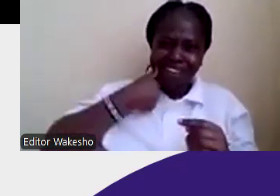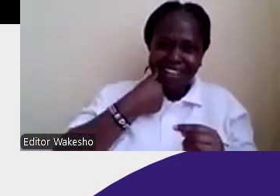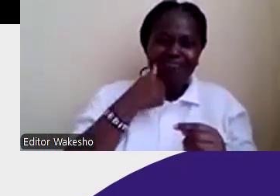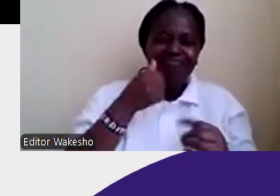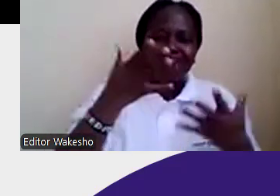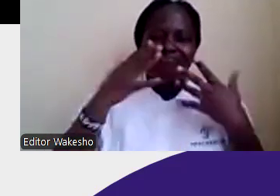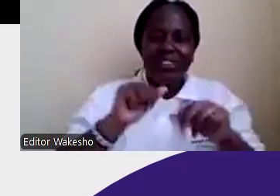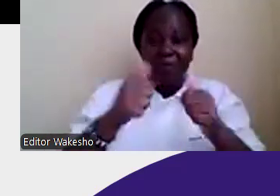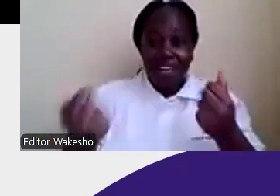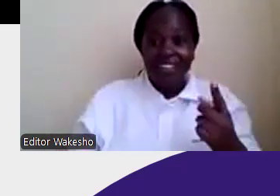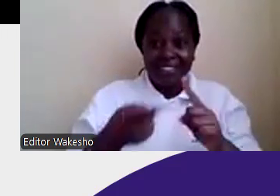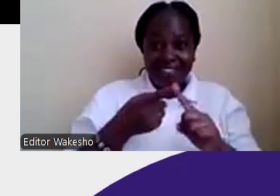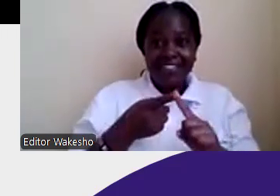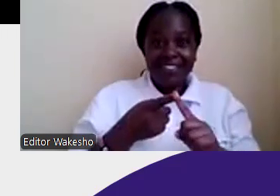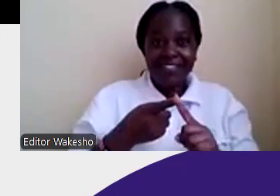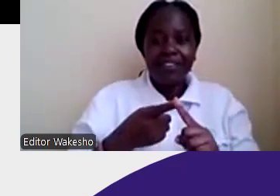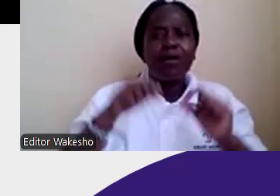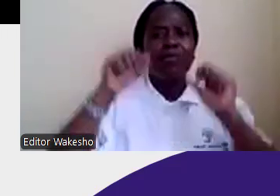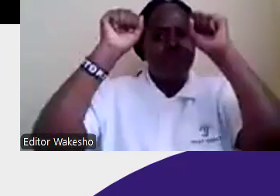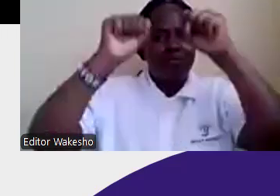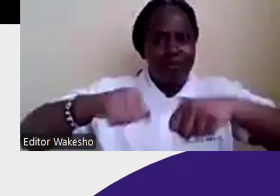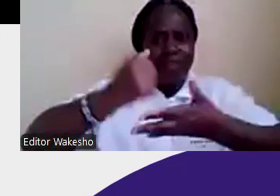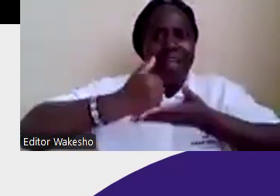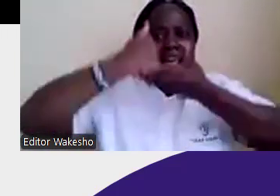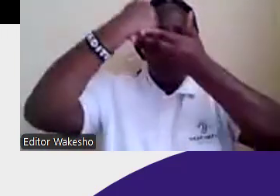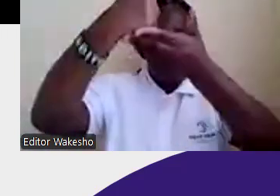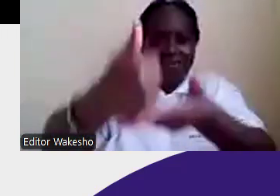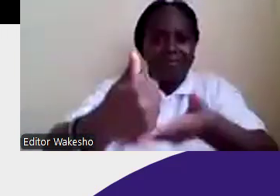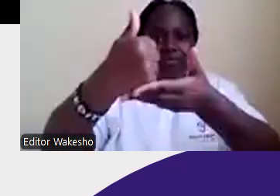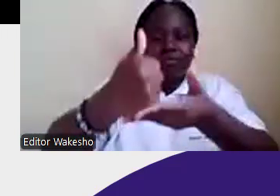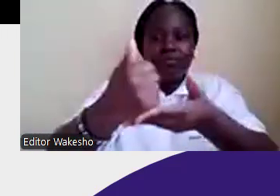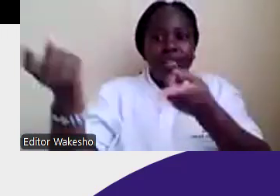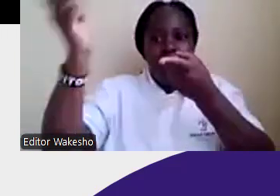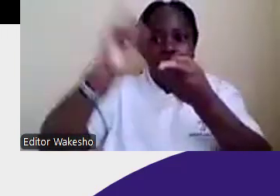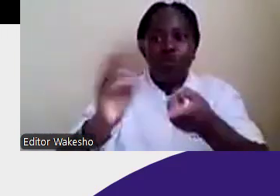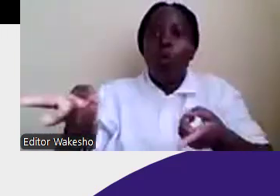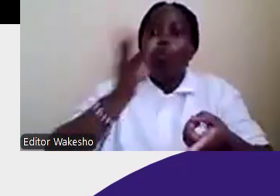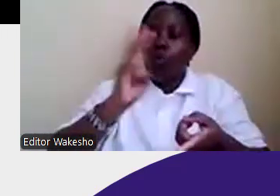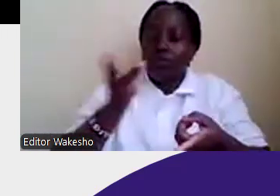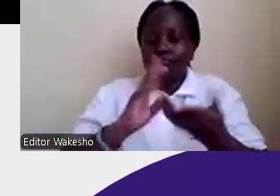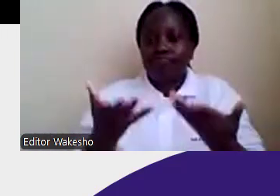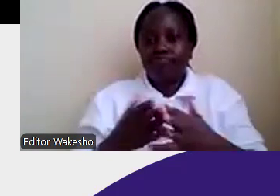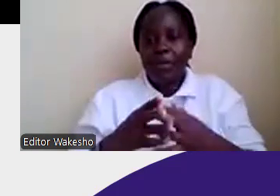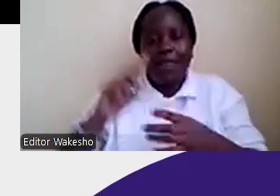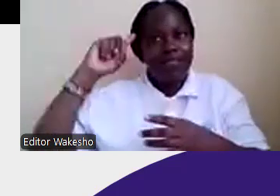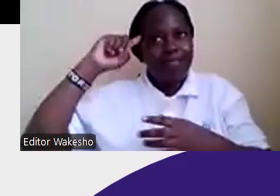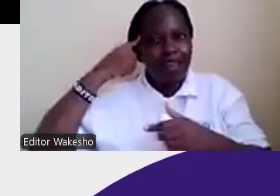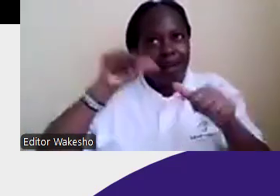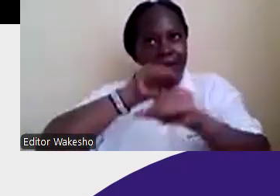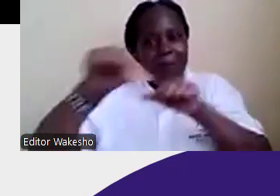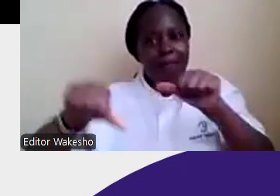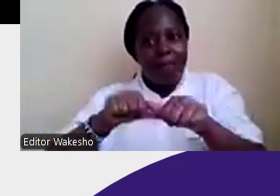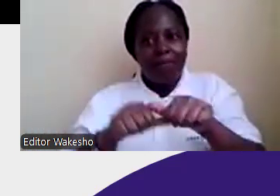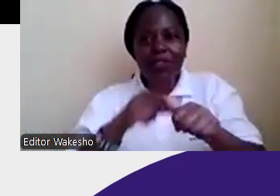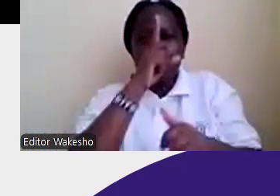right? And it can help to, increase your water intake, thinking about things like